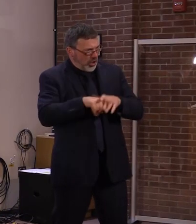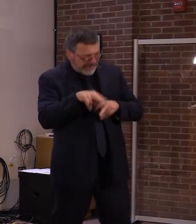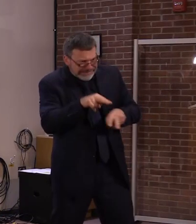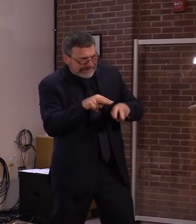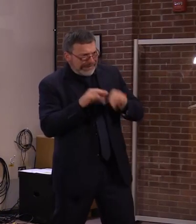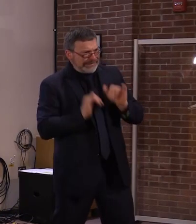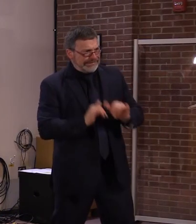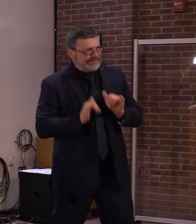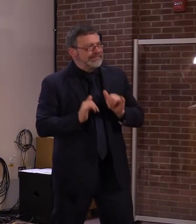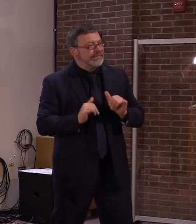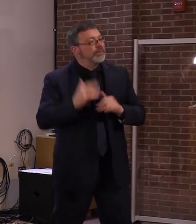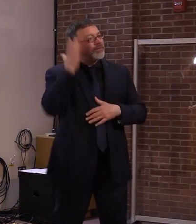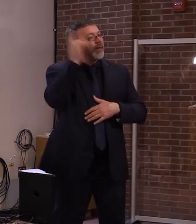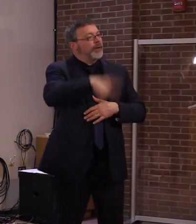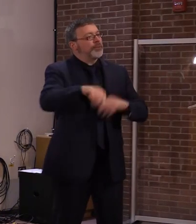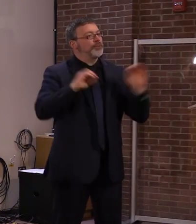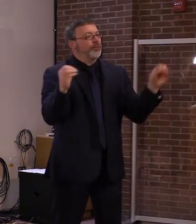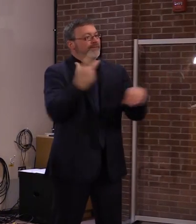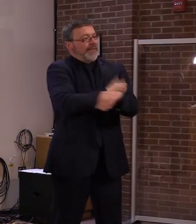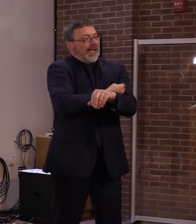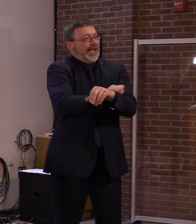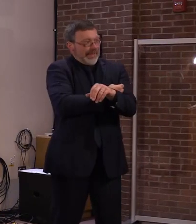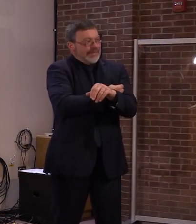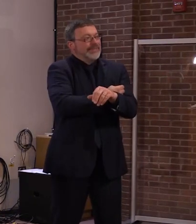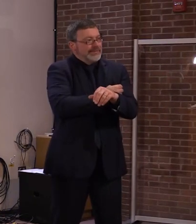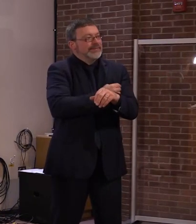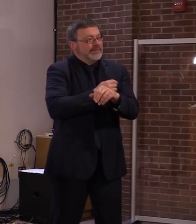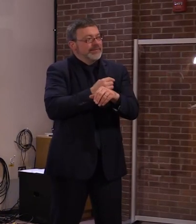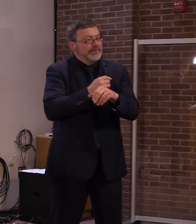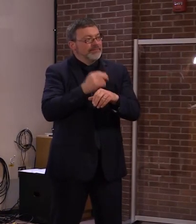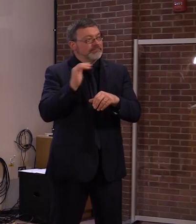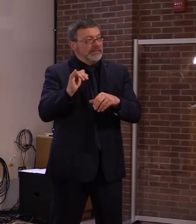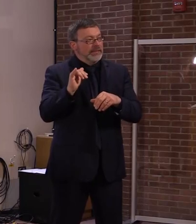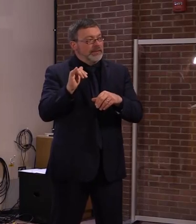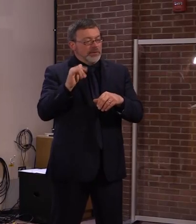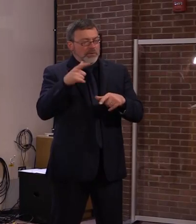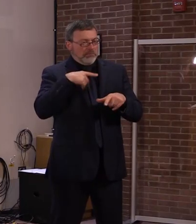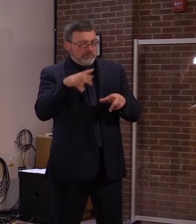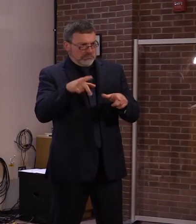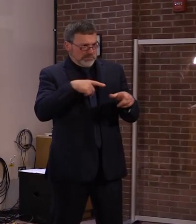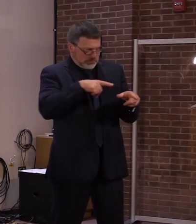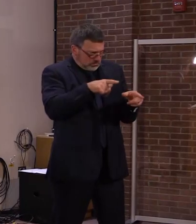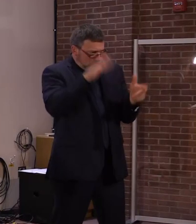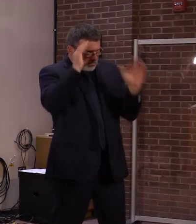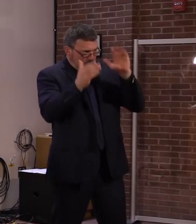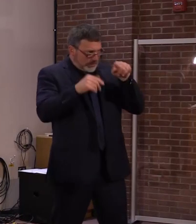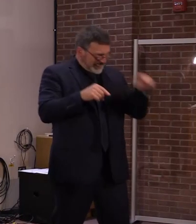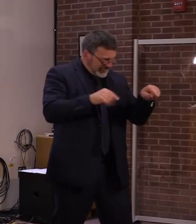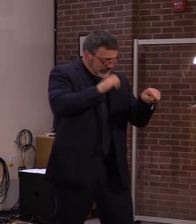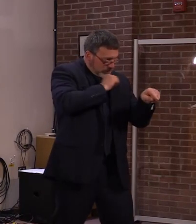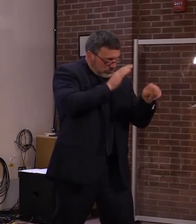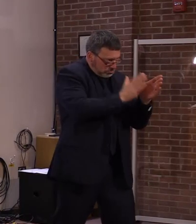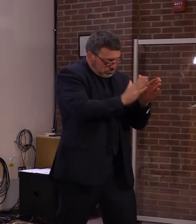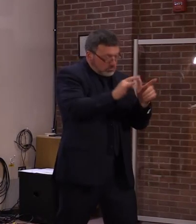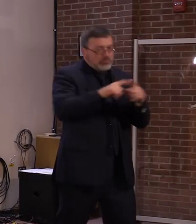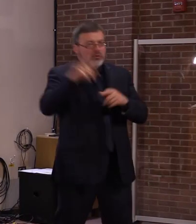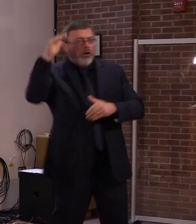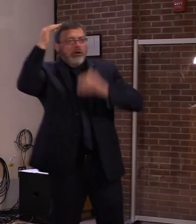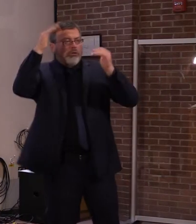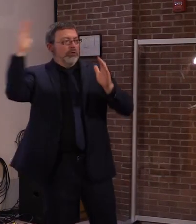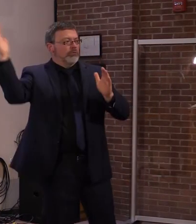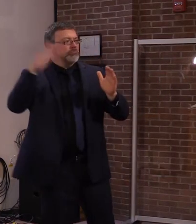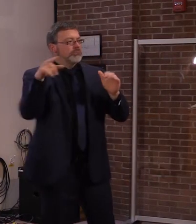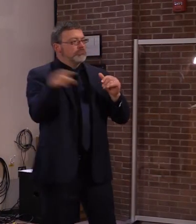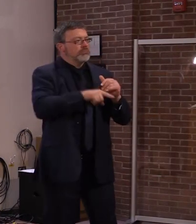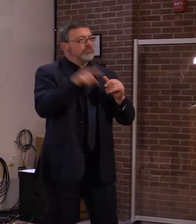board. When you look at the 5 to 11 compared to adults, so those over 19 years old, the 5 to 11 rate is double